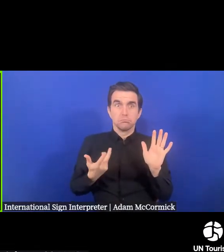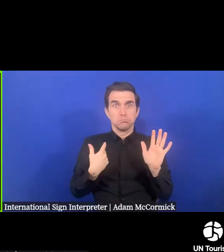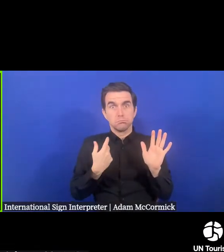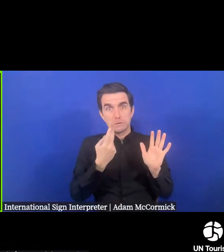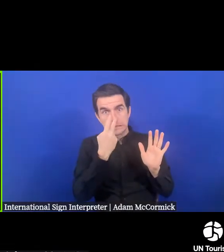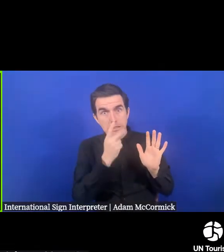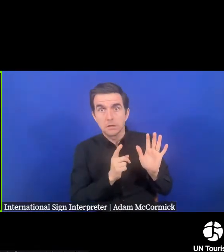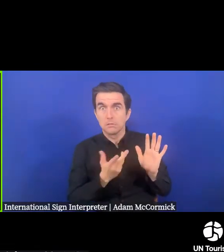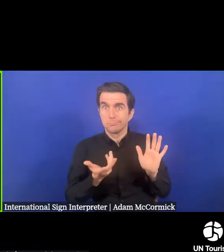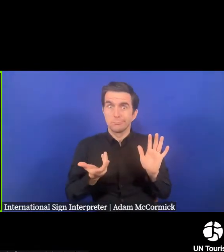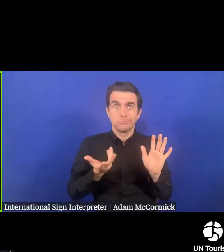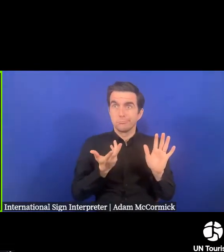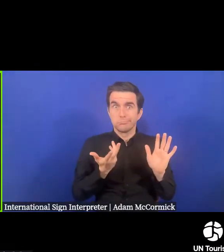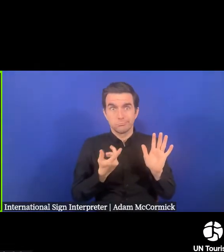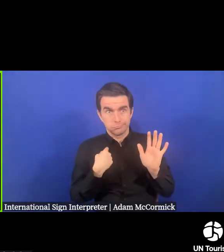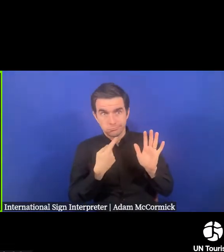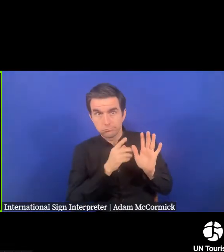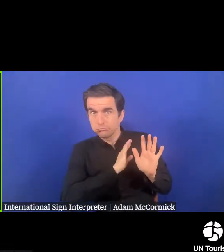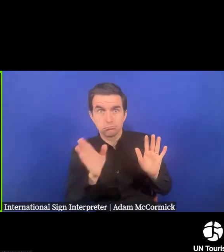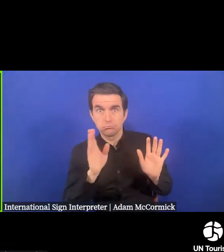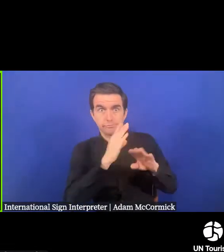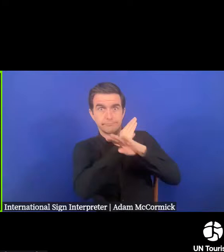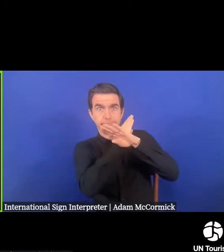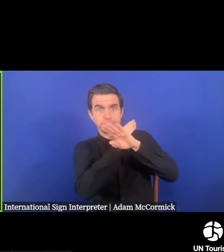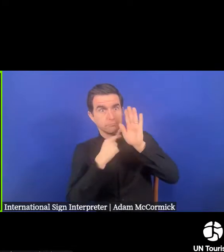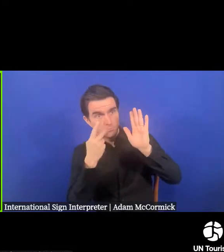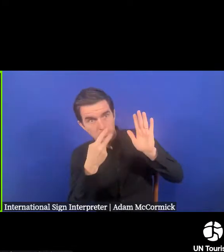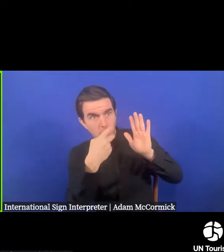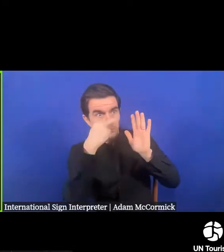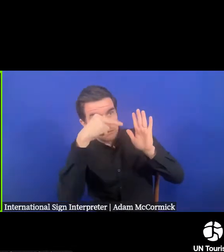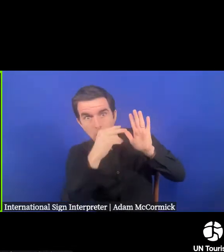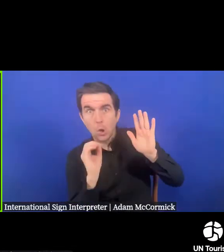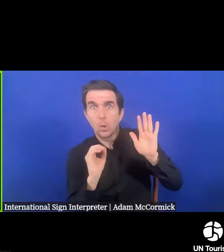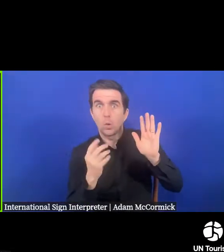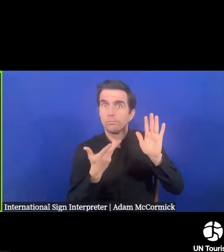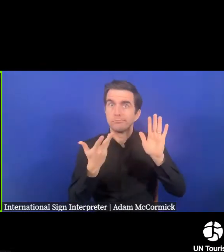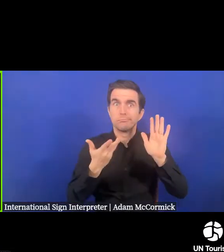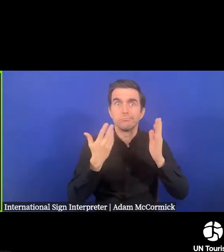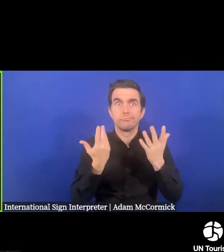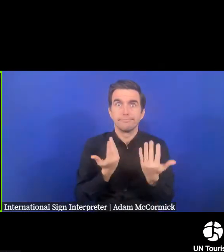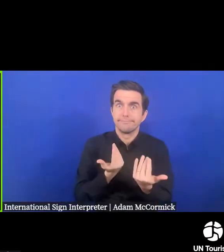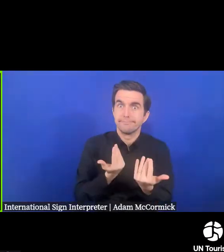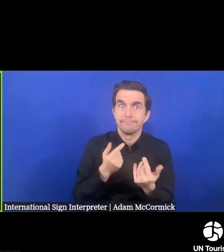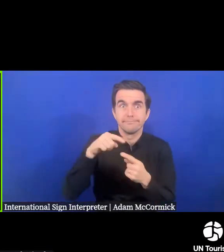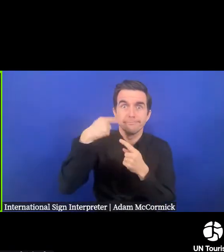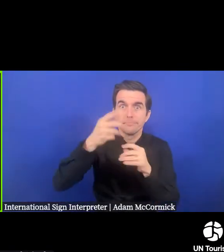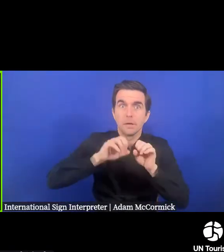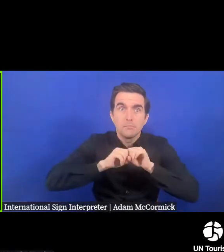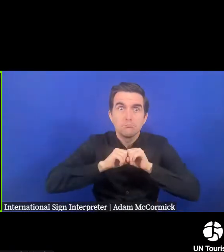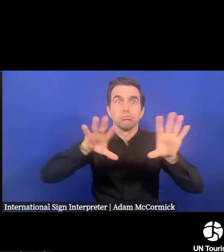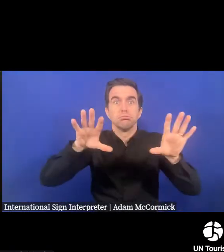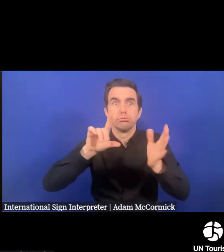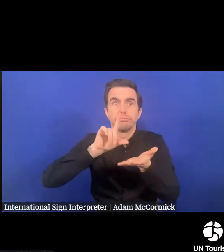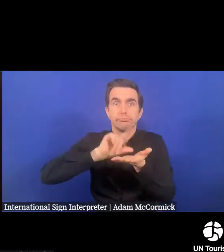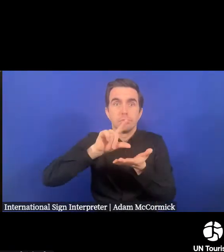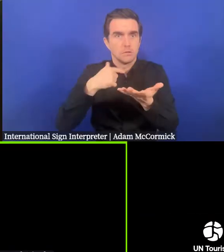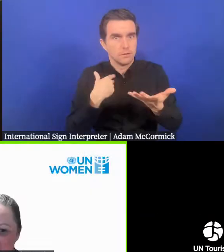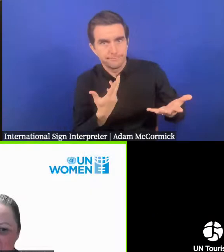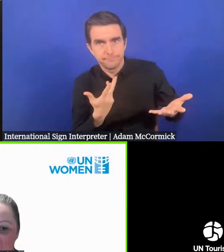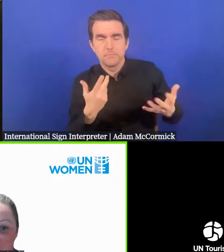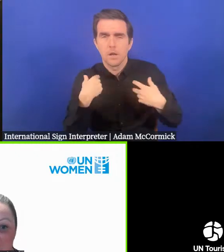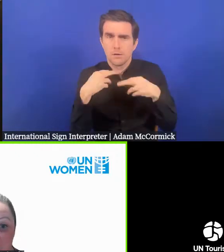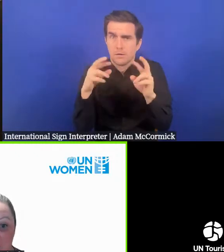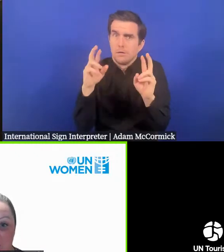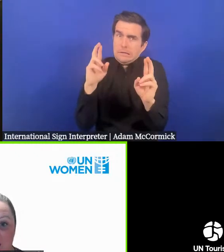if anybody has any other question, I guess Q&A, then they can ask. Thanks. Great, thank you so much,